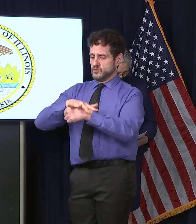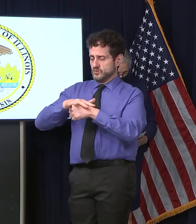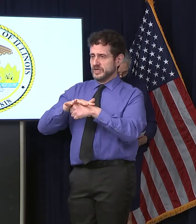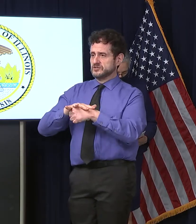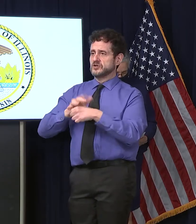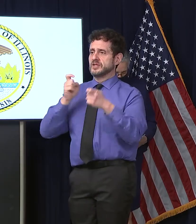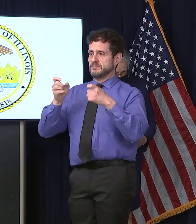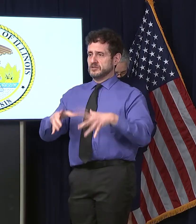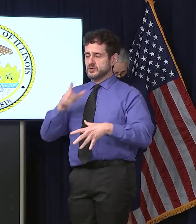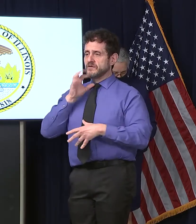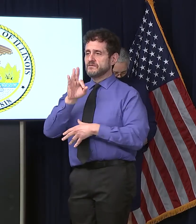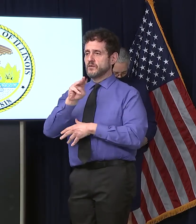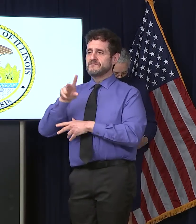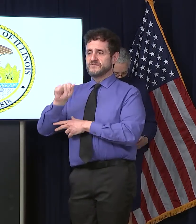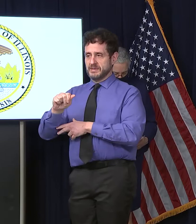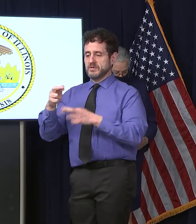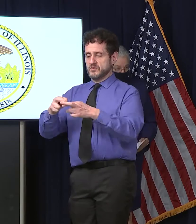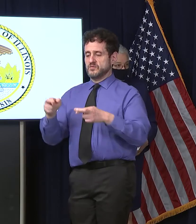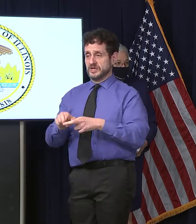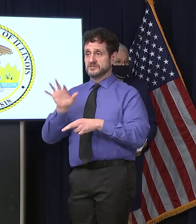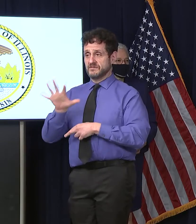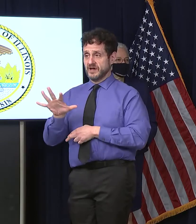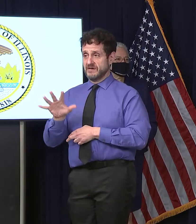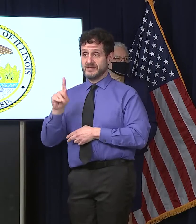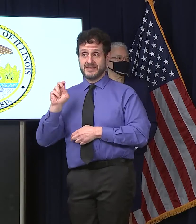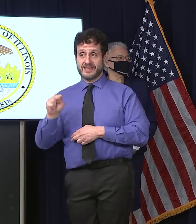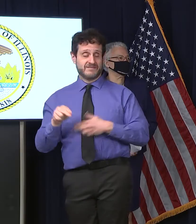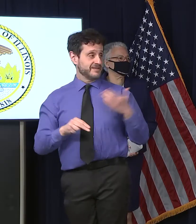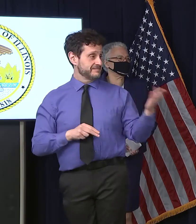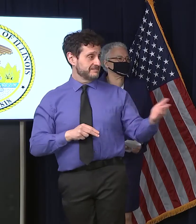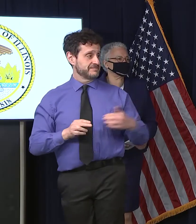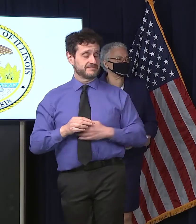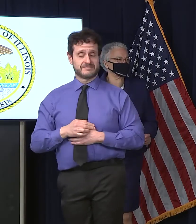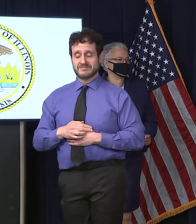for FEMA Region 5. Kevin?